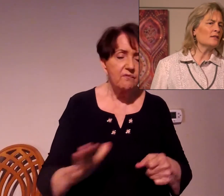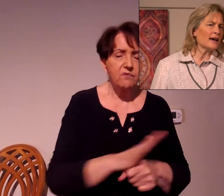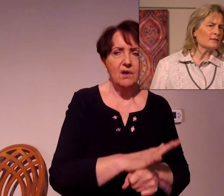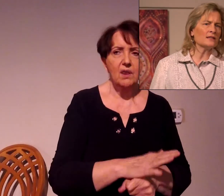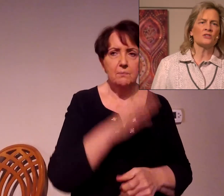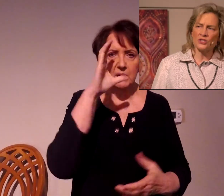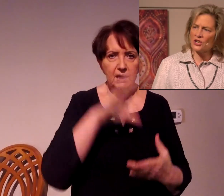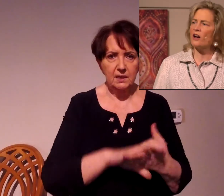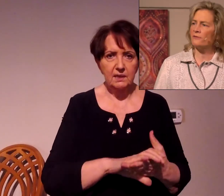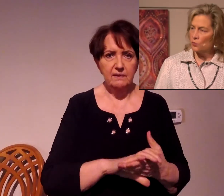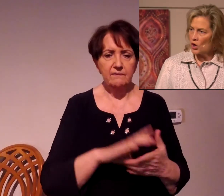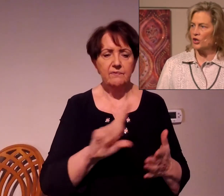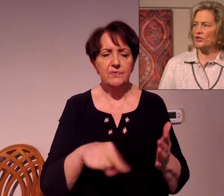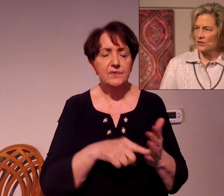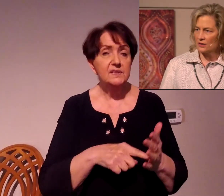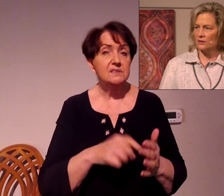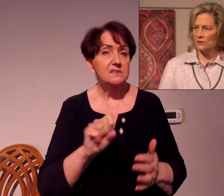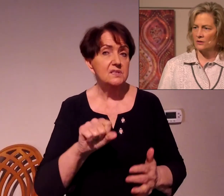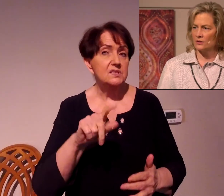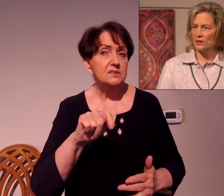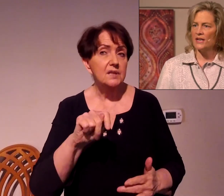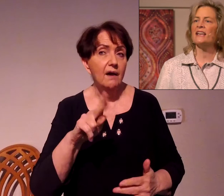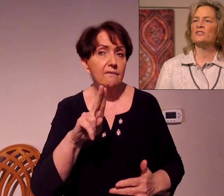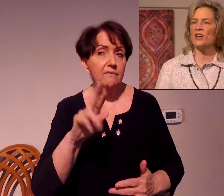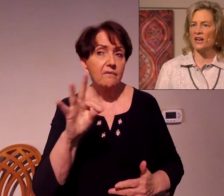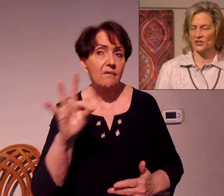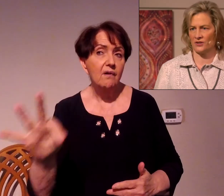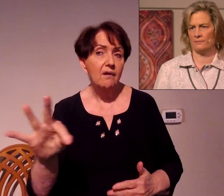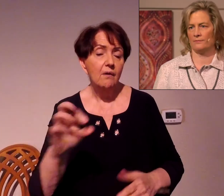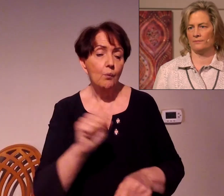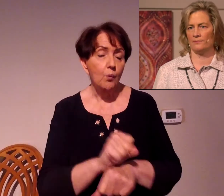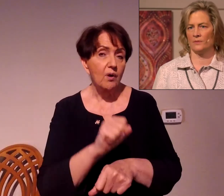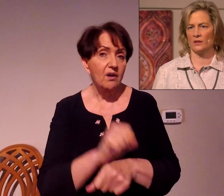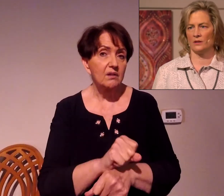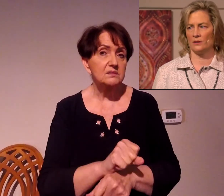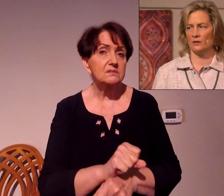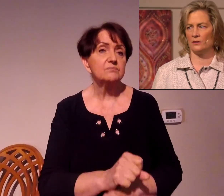believe that this stuff works, it does.